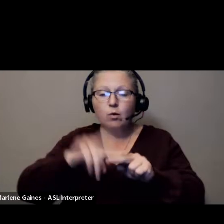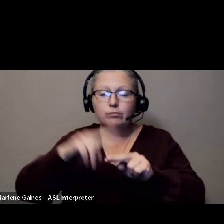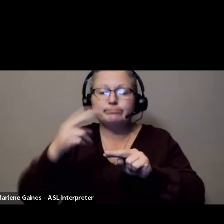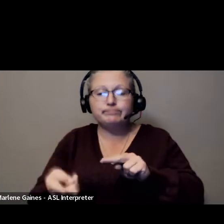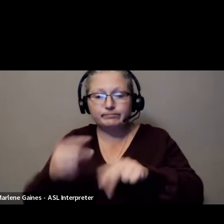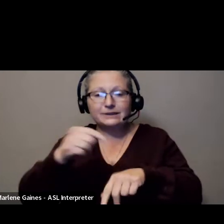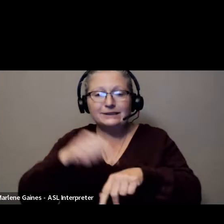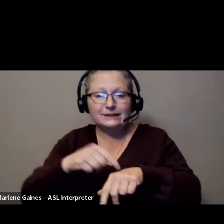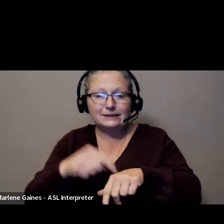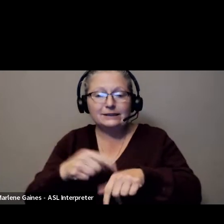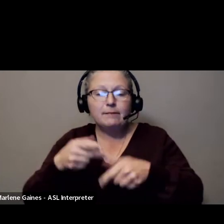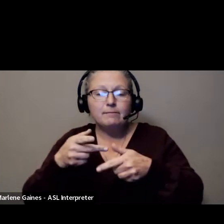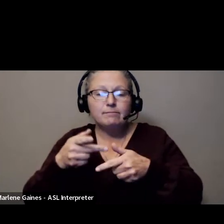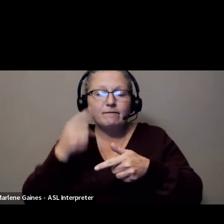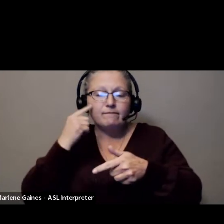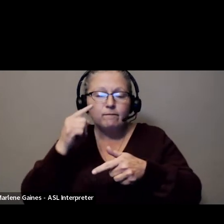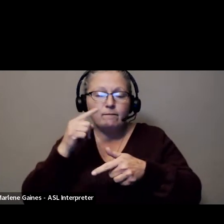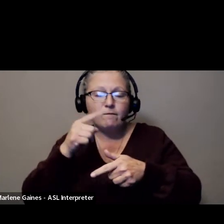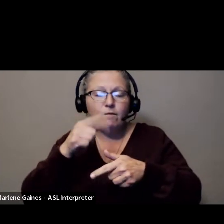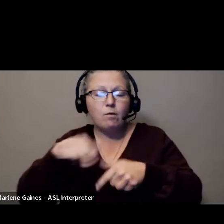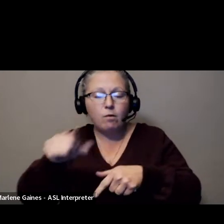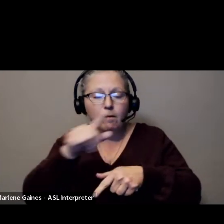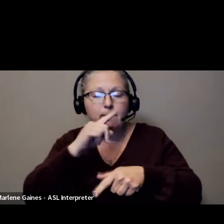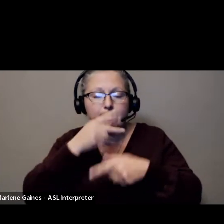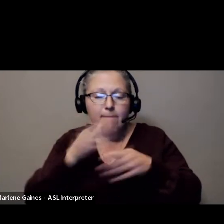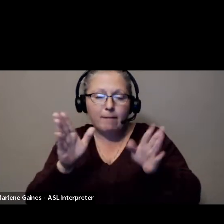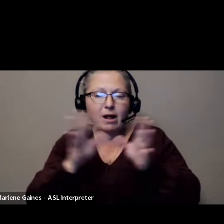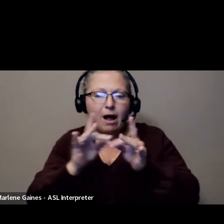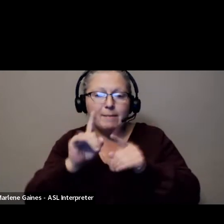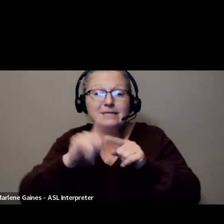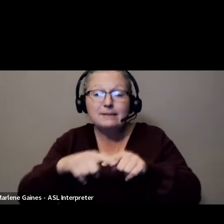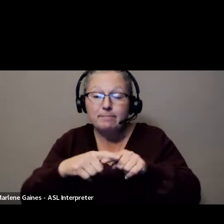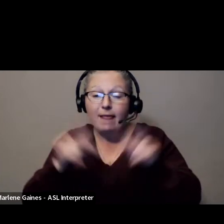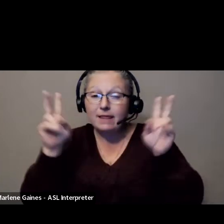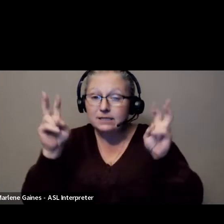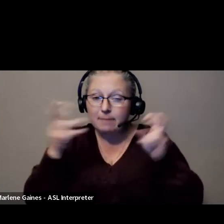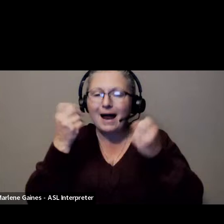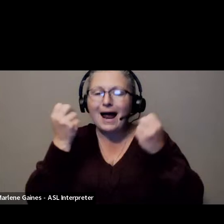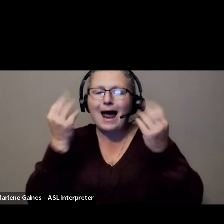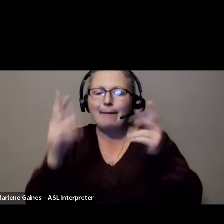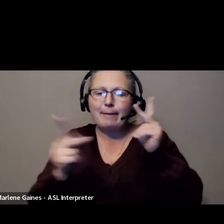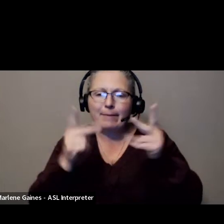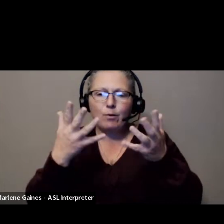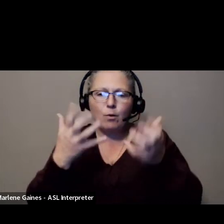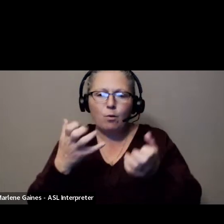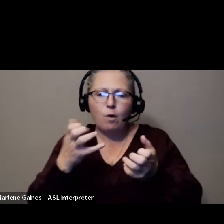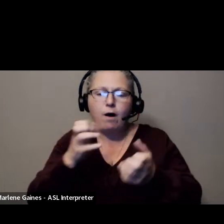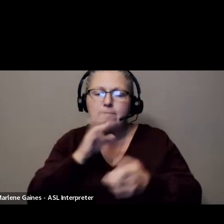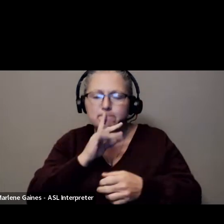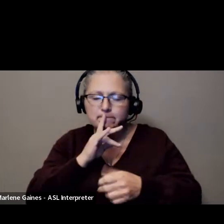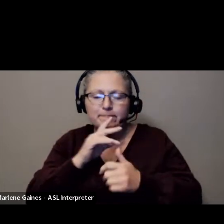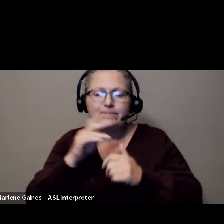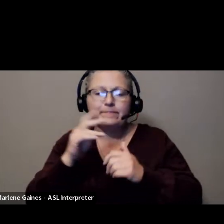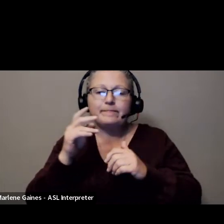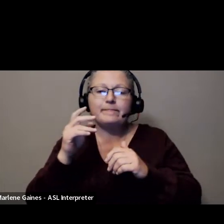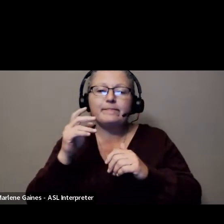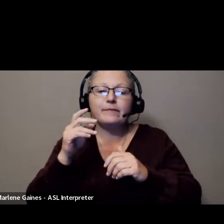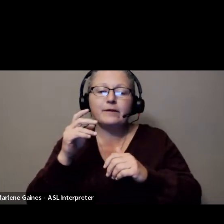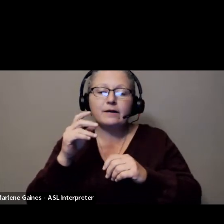time allowed for public comment depending upon the topic and number of persons wishing to be heard.